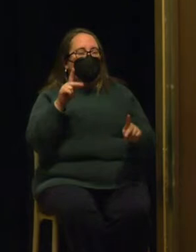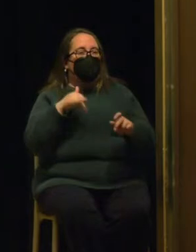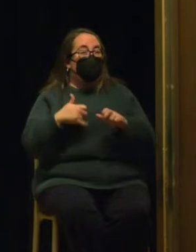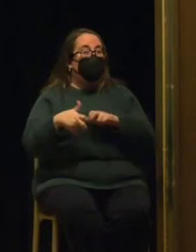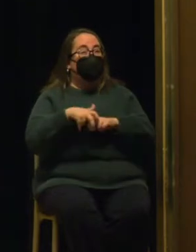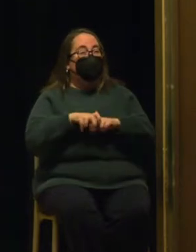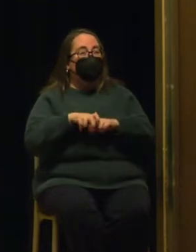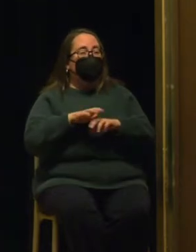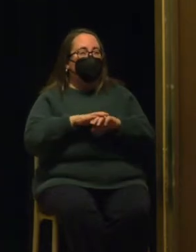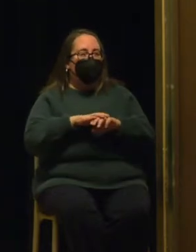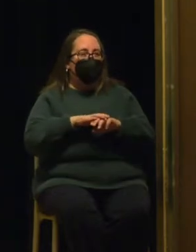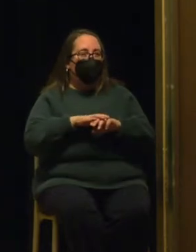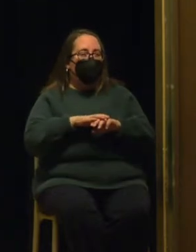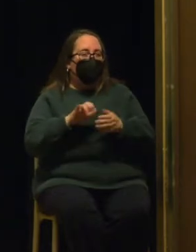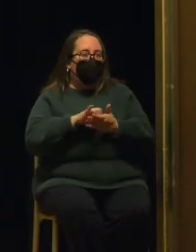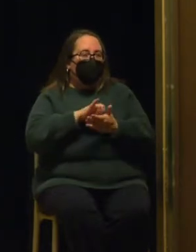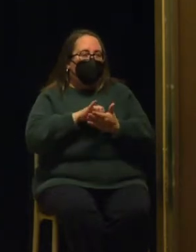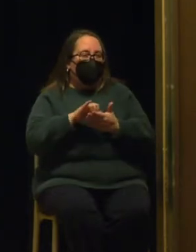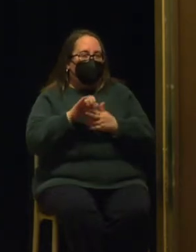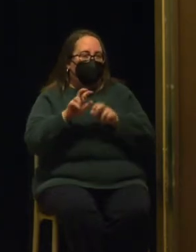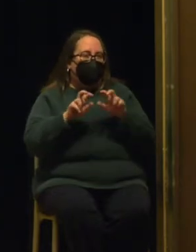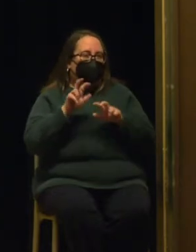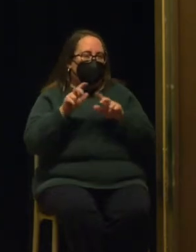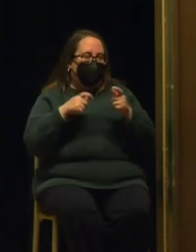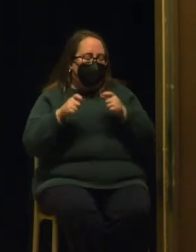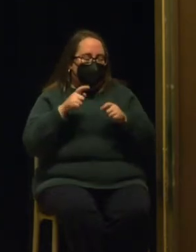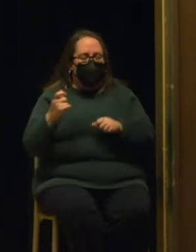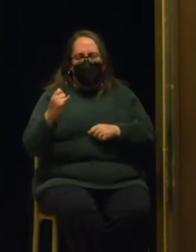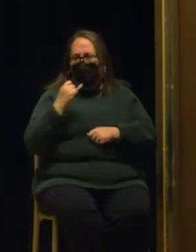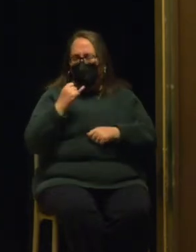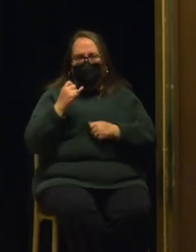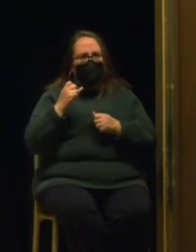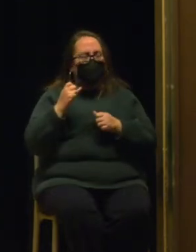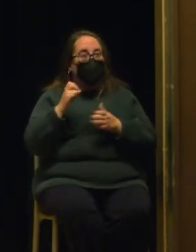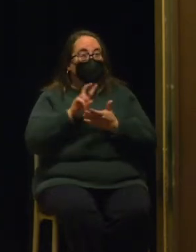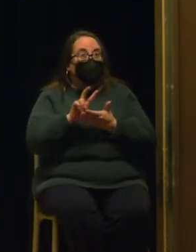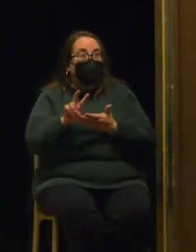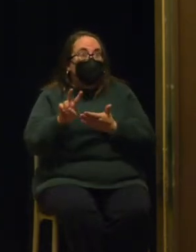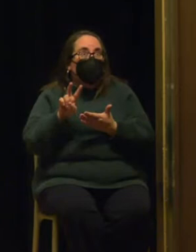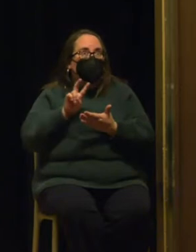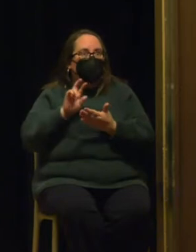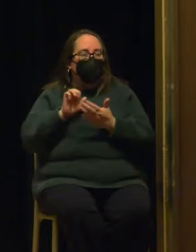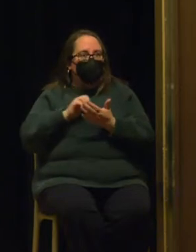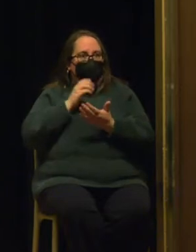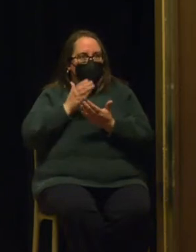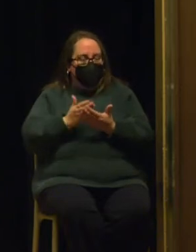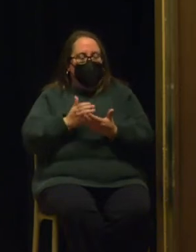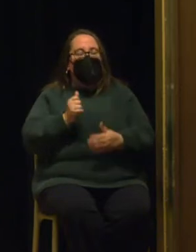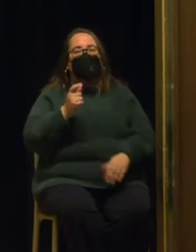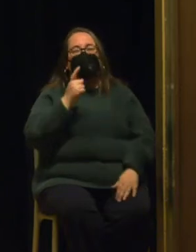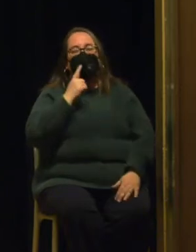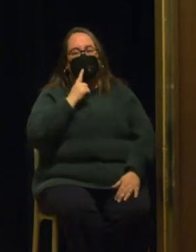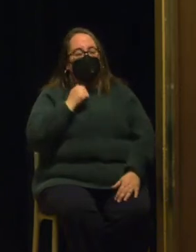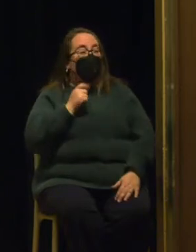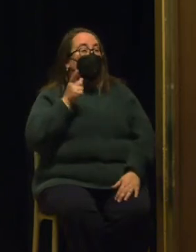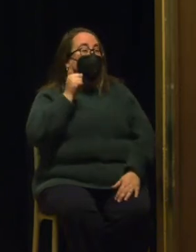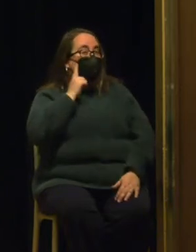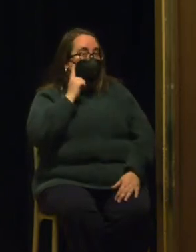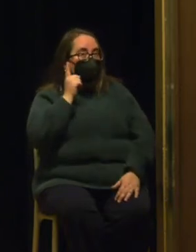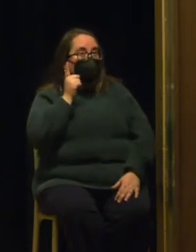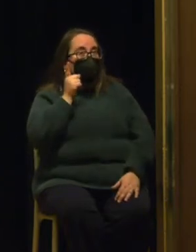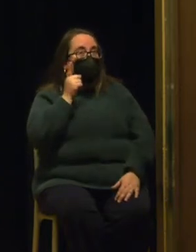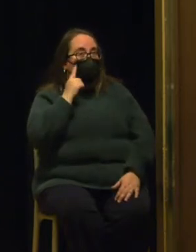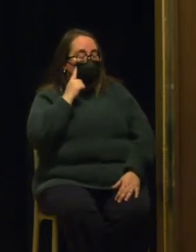on the New York Stock Exchange. Wow. And he called me like 2 weeks before we went public. And he said, I hear you all are